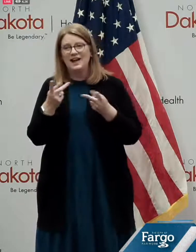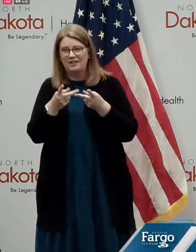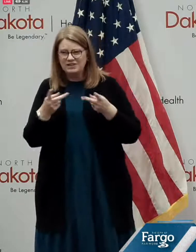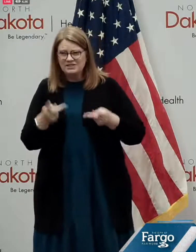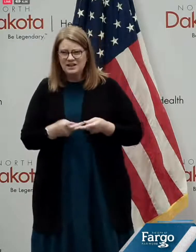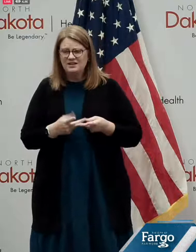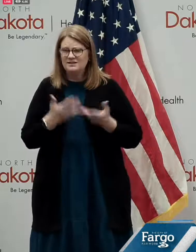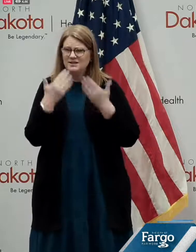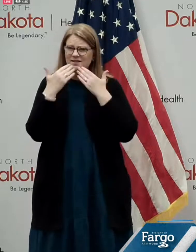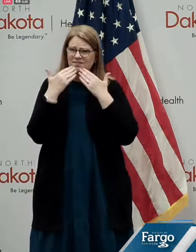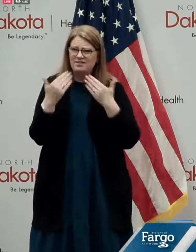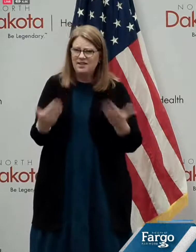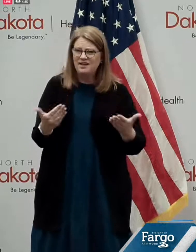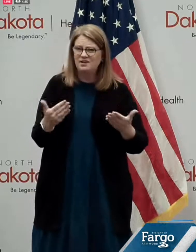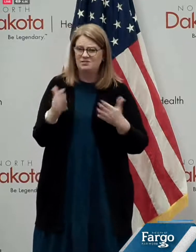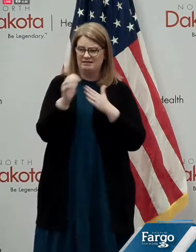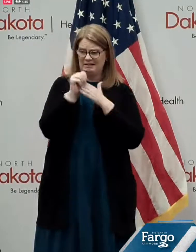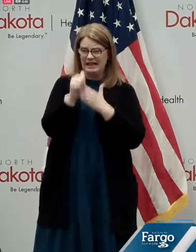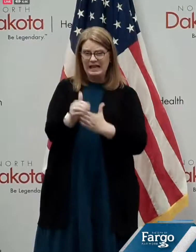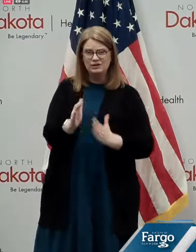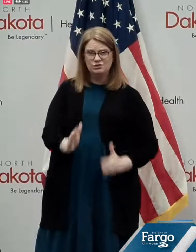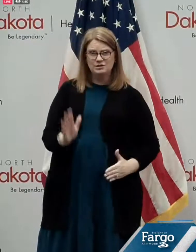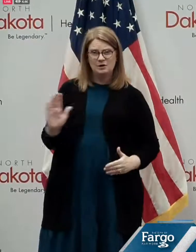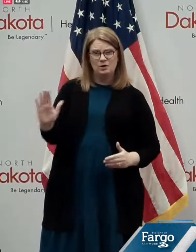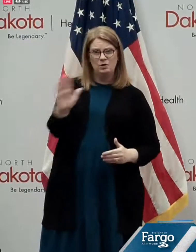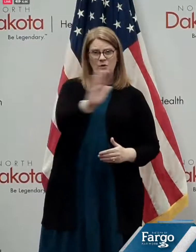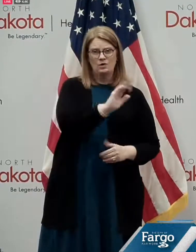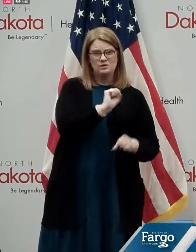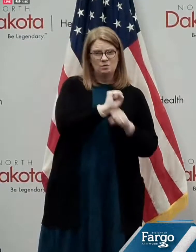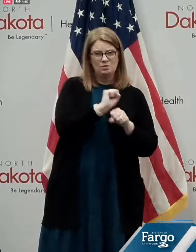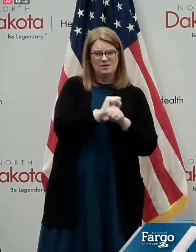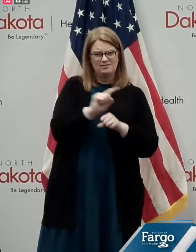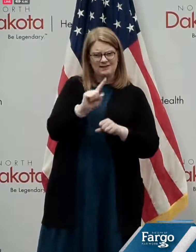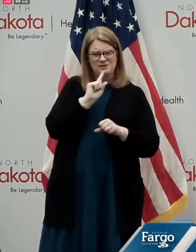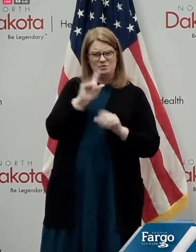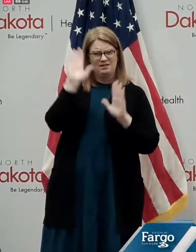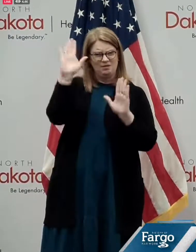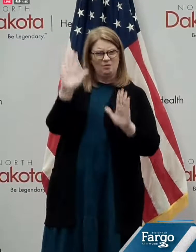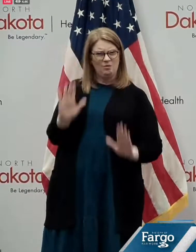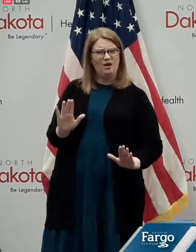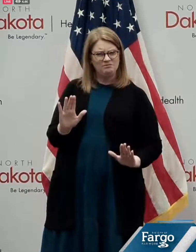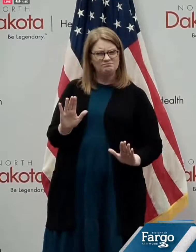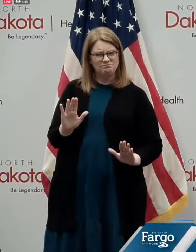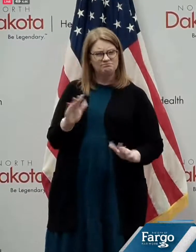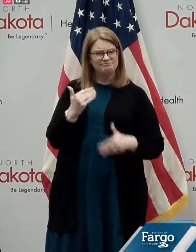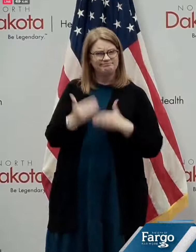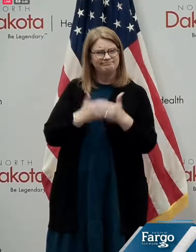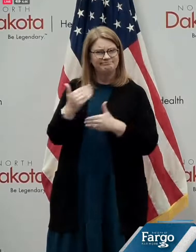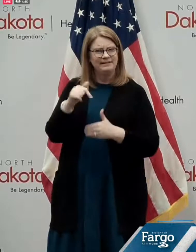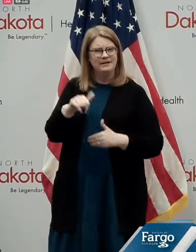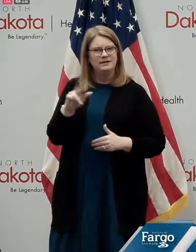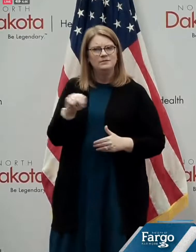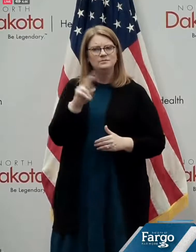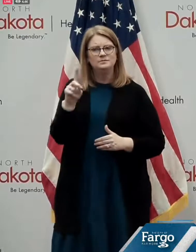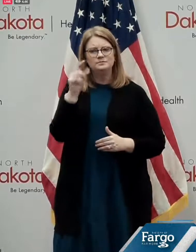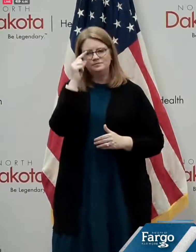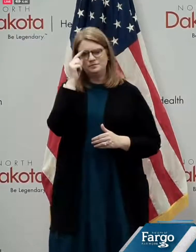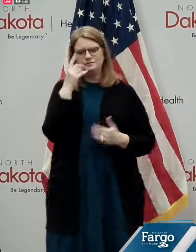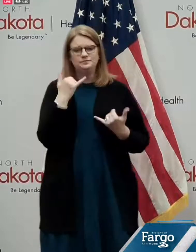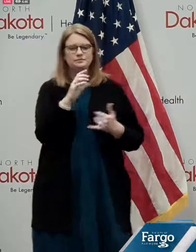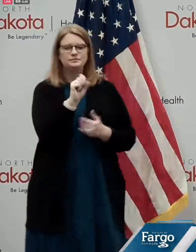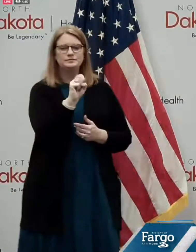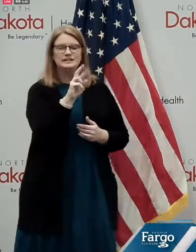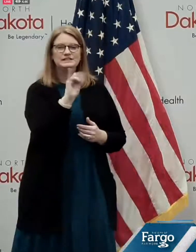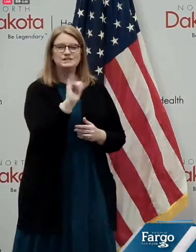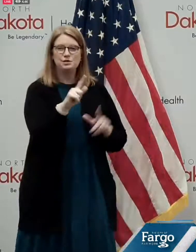facilities and their leadership for working so diligently on this great track record in North Dakota. On our serial testing